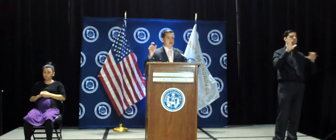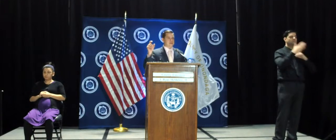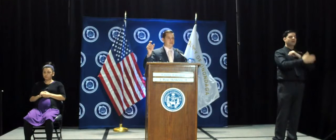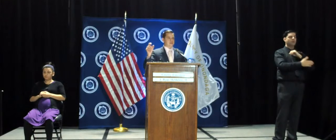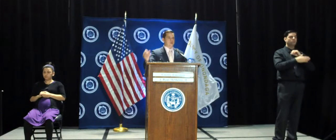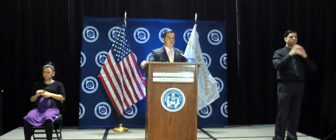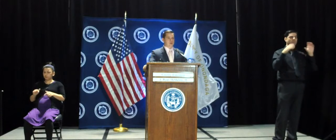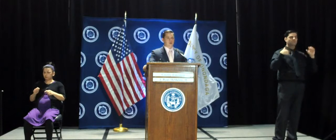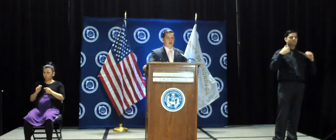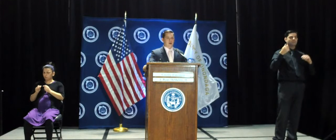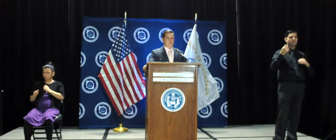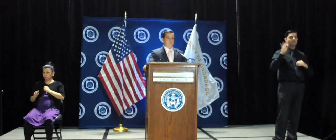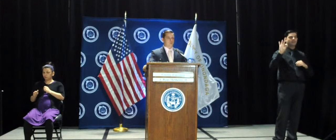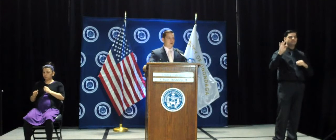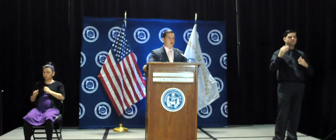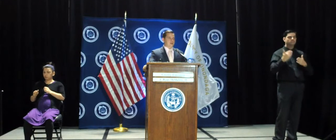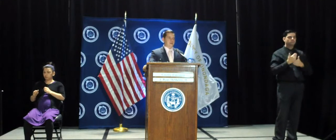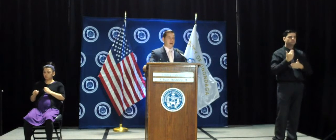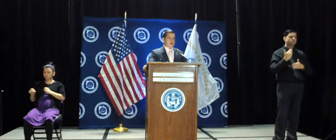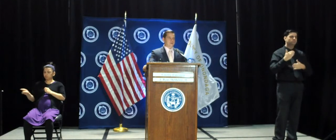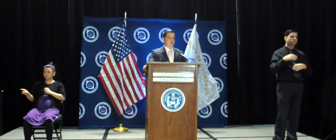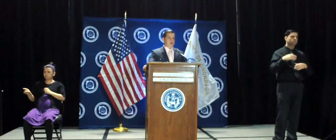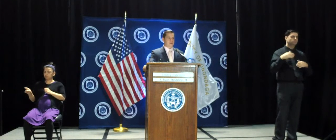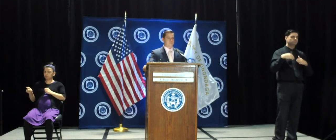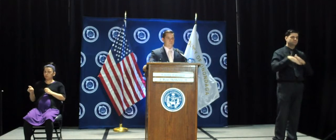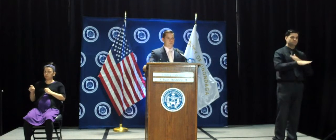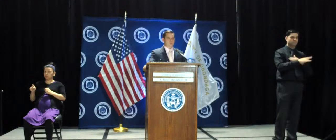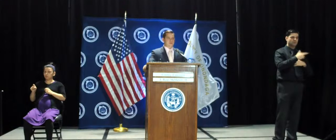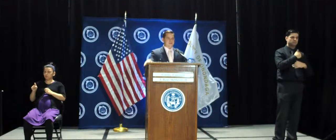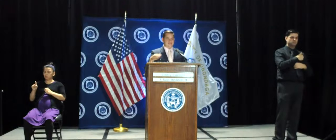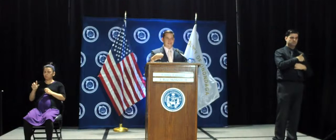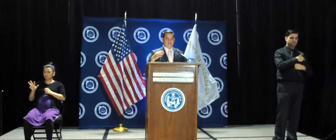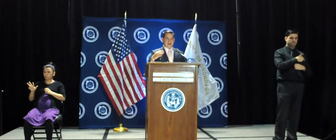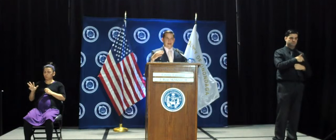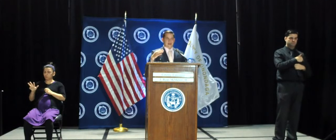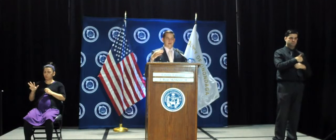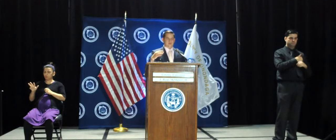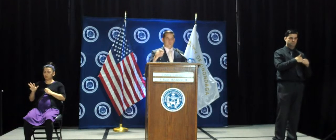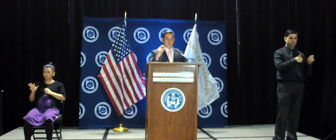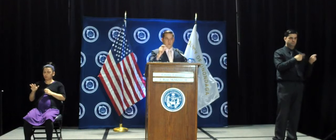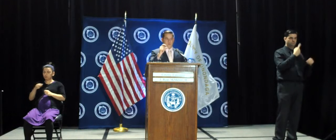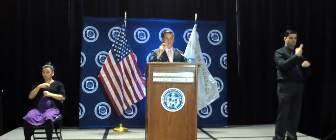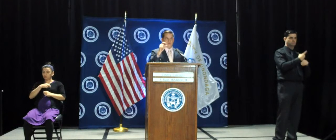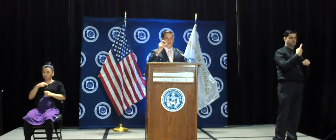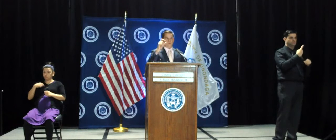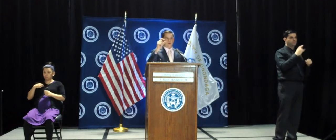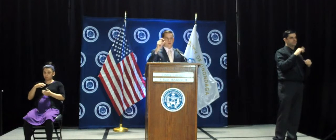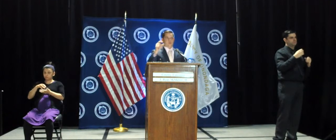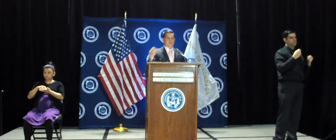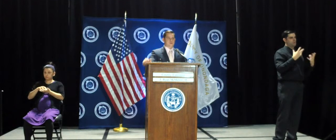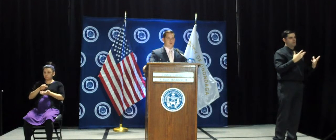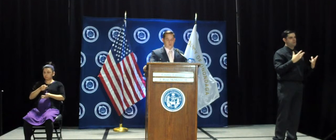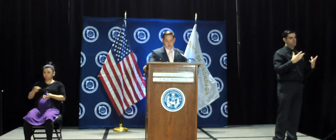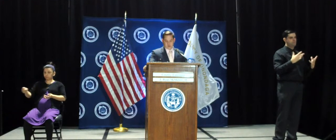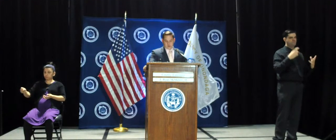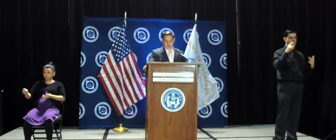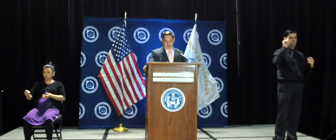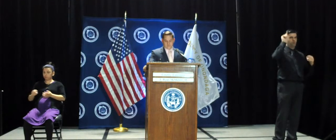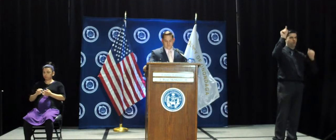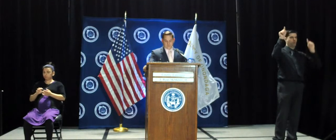net 19 new in one day. That's a lot. We haven't seen that kind of, but we're seeing the small increments.